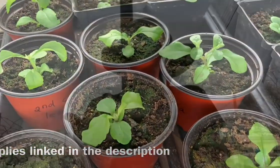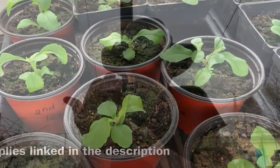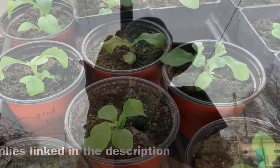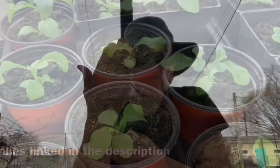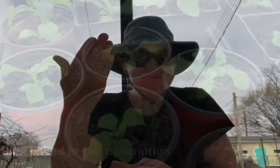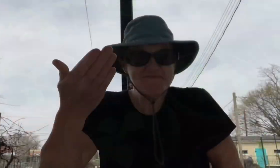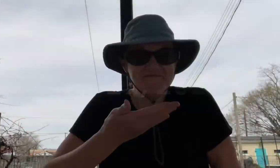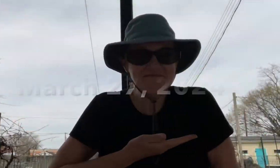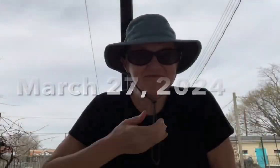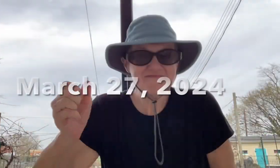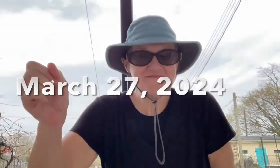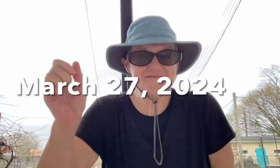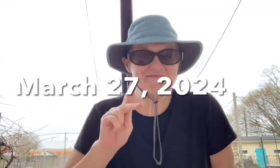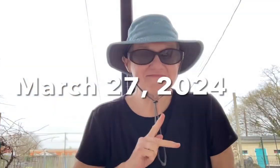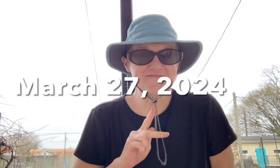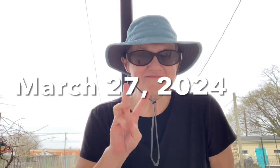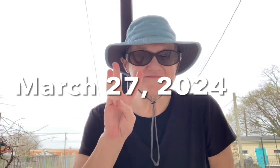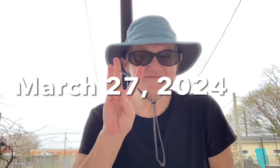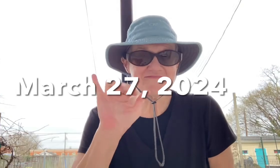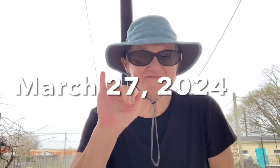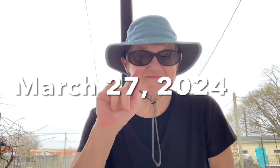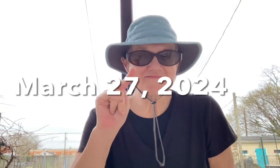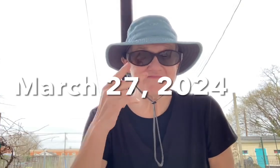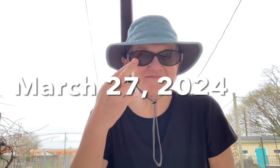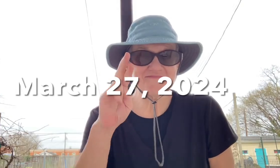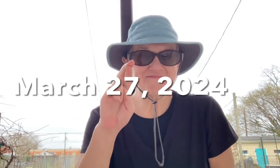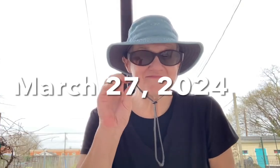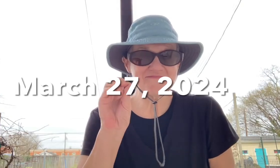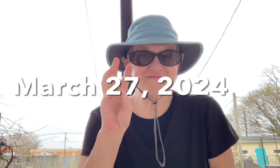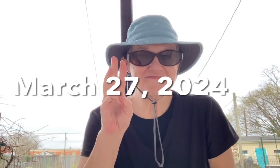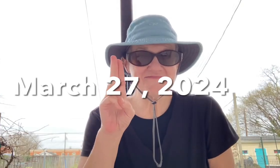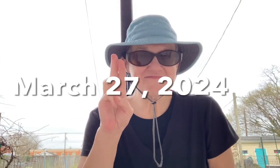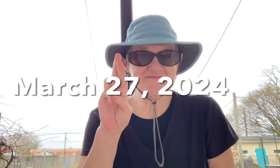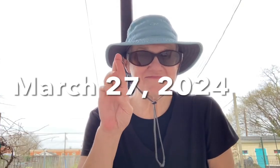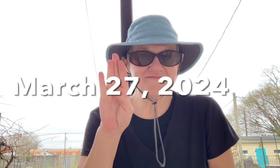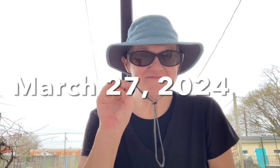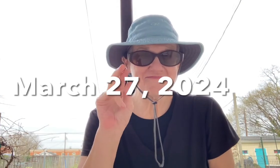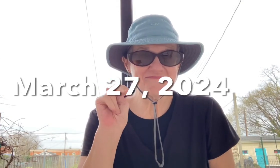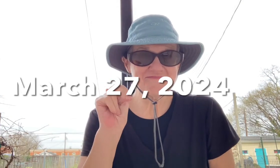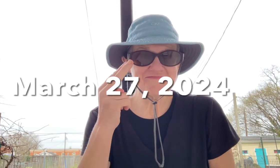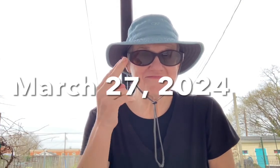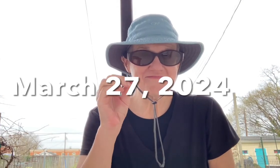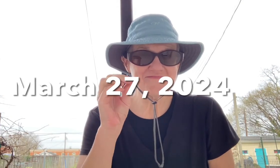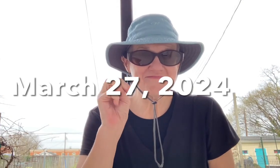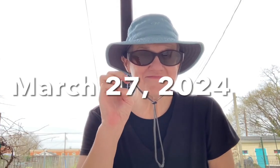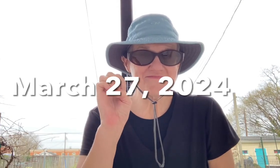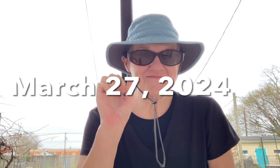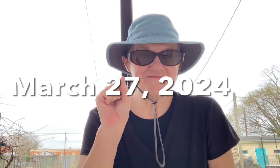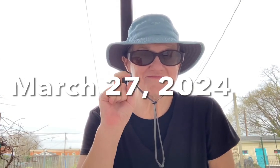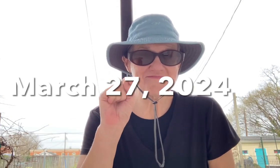Good morning and welcome back to Withrow Urban Homestead.